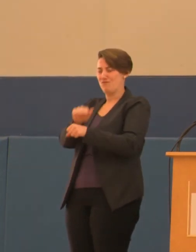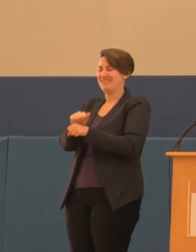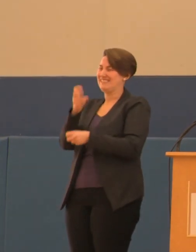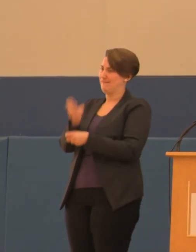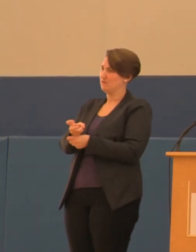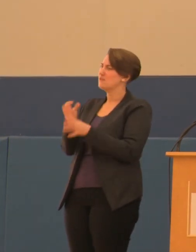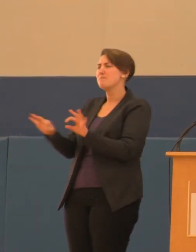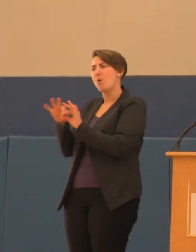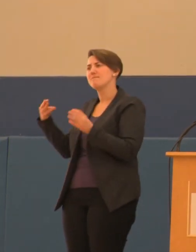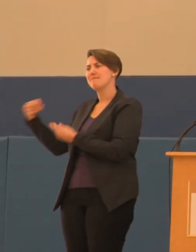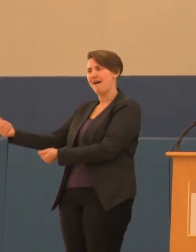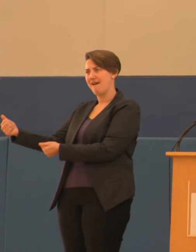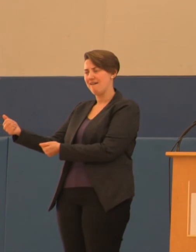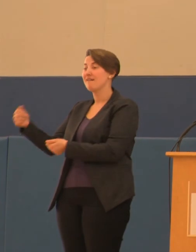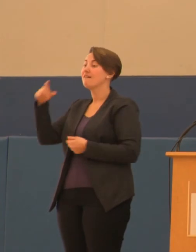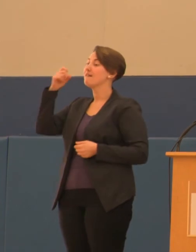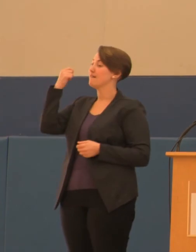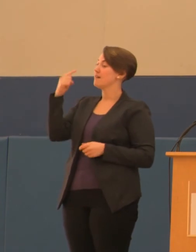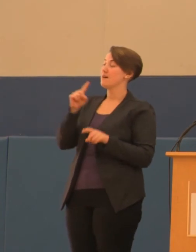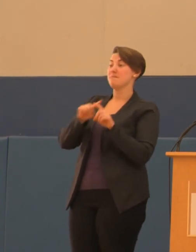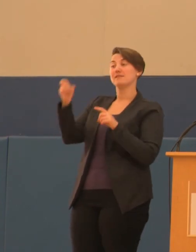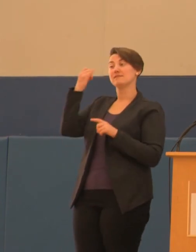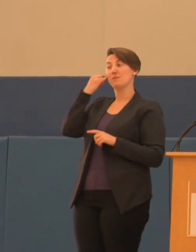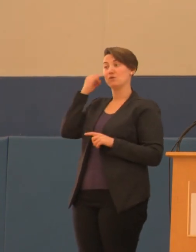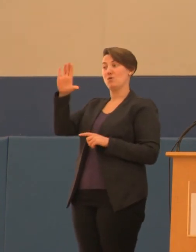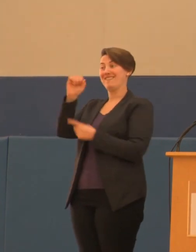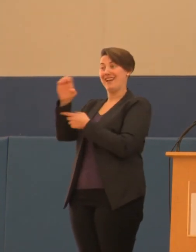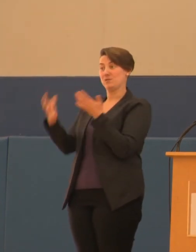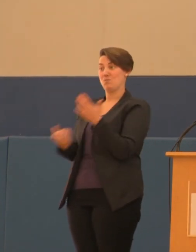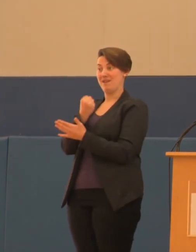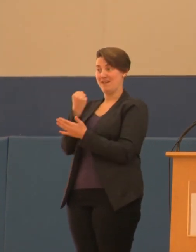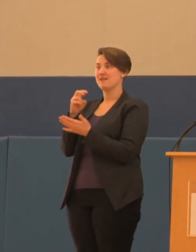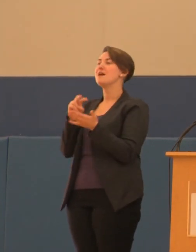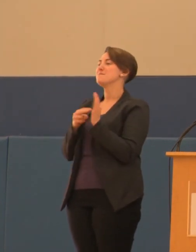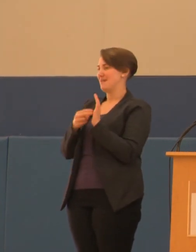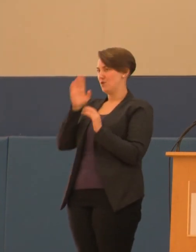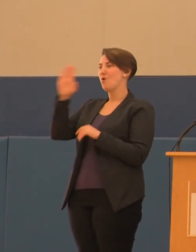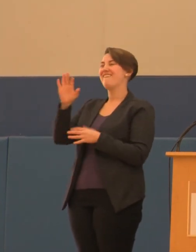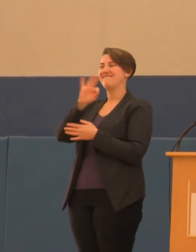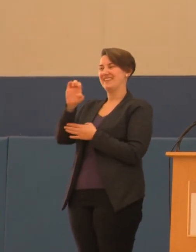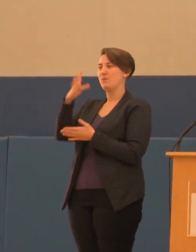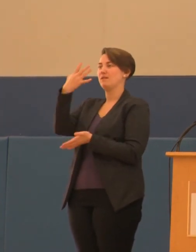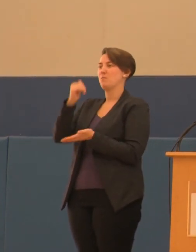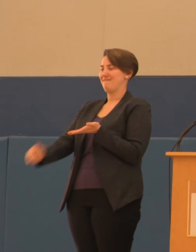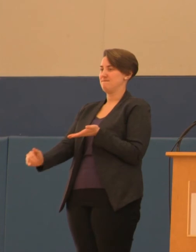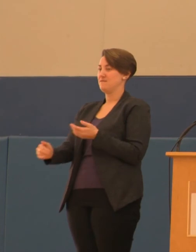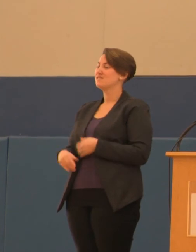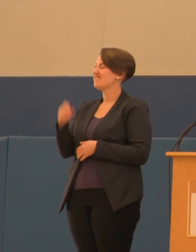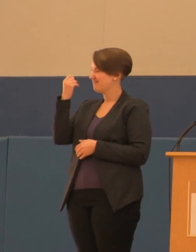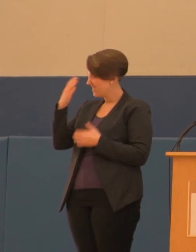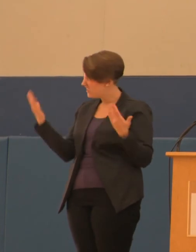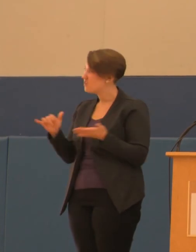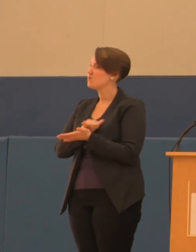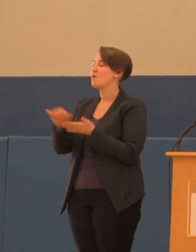paid. But now we said if you have a successful case, you're going to get your attorney's fees. So remember, the laws are expansive.